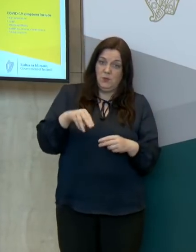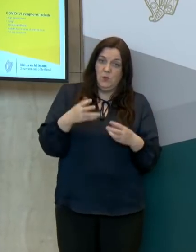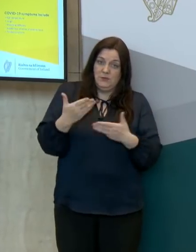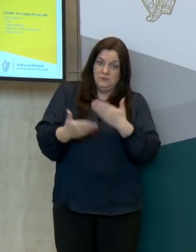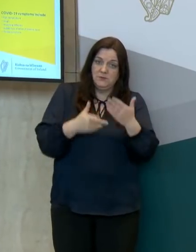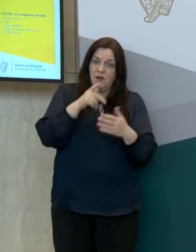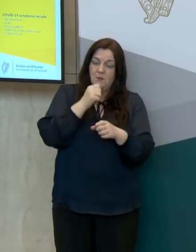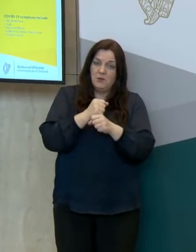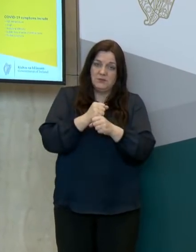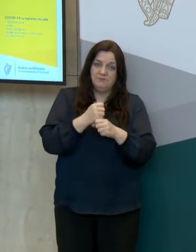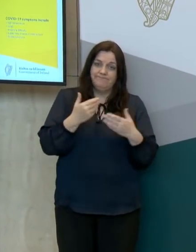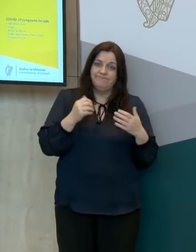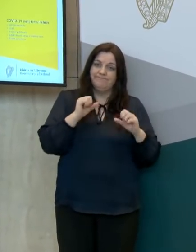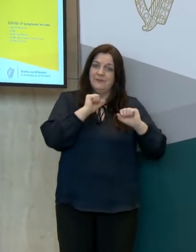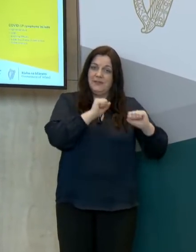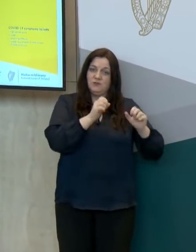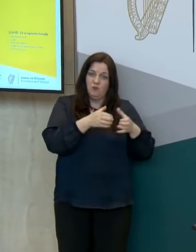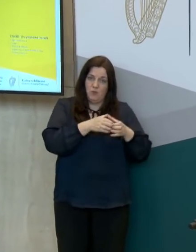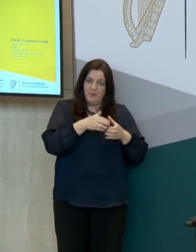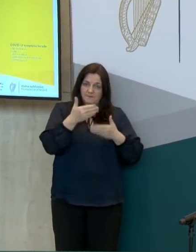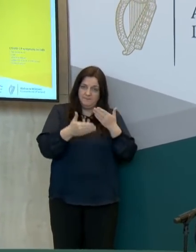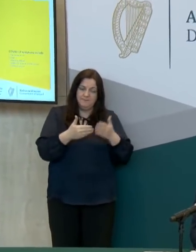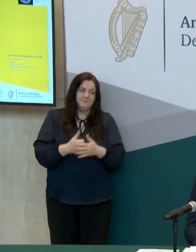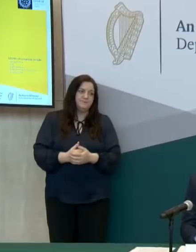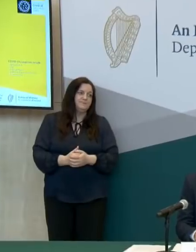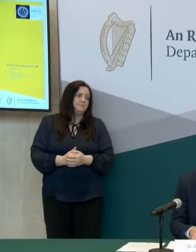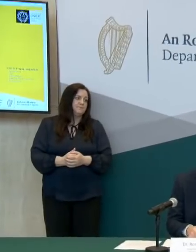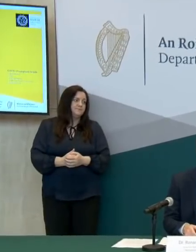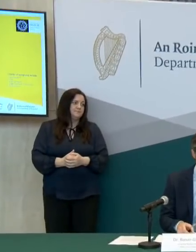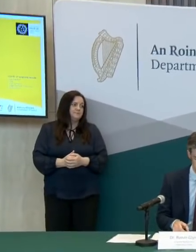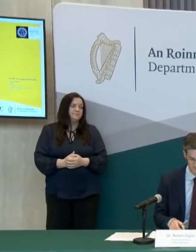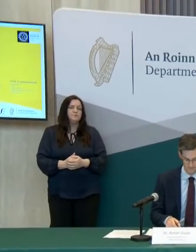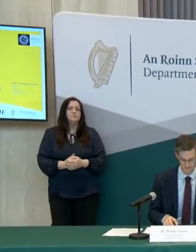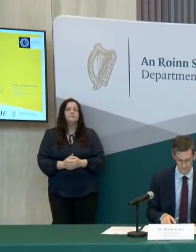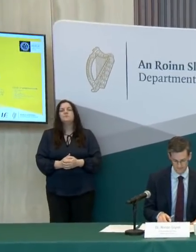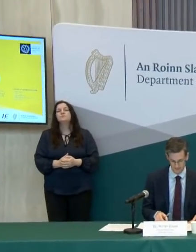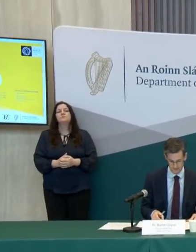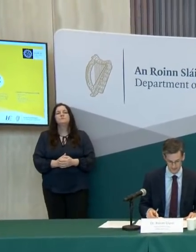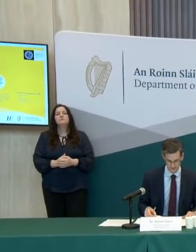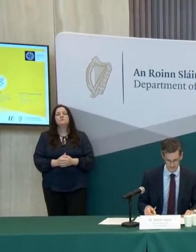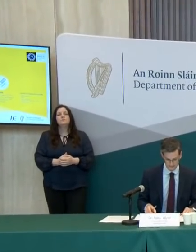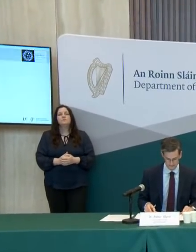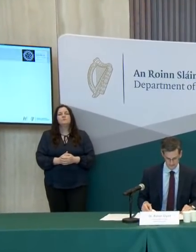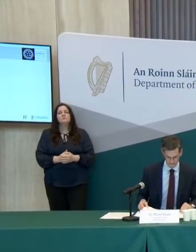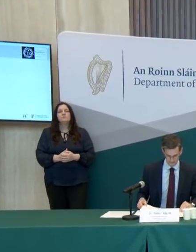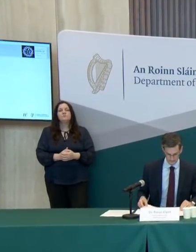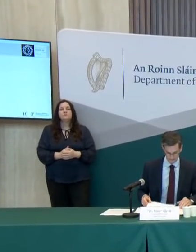work with his group, and then we'll take some questions. Very good. Thanks, Ronan.